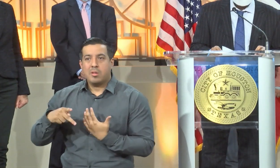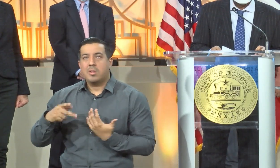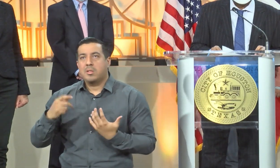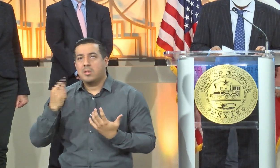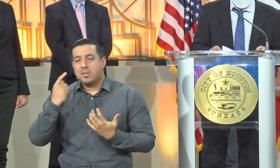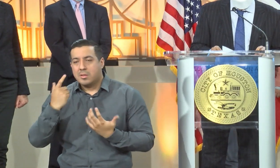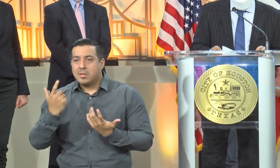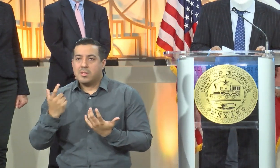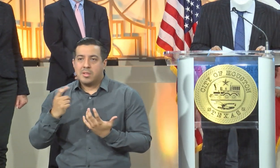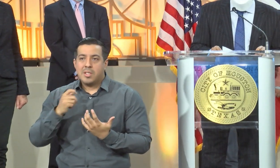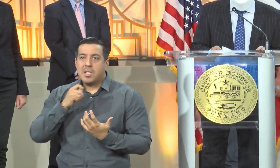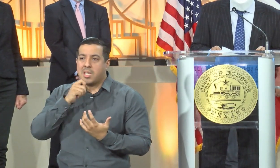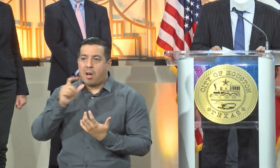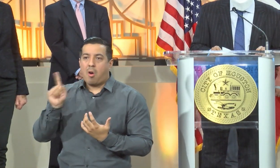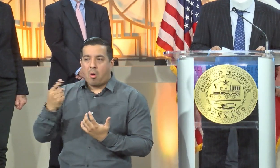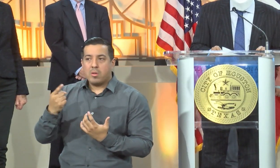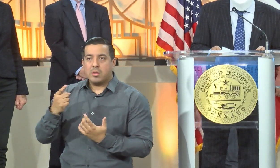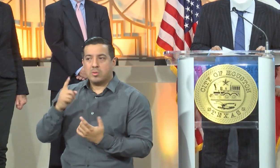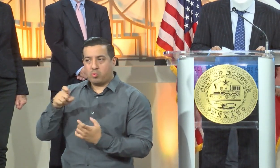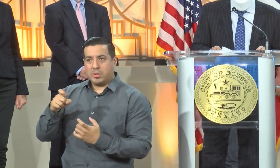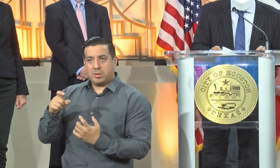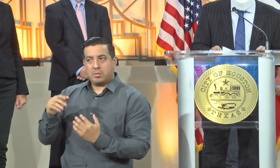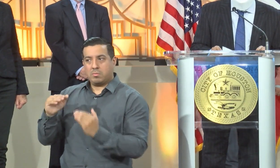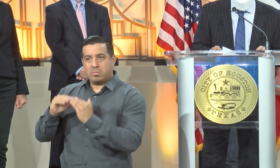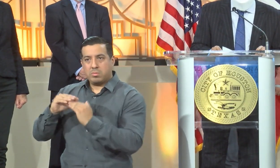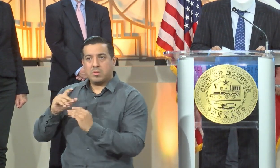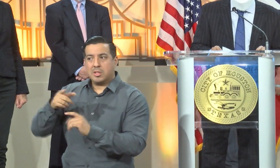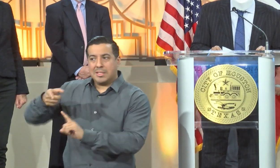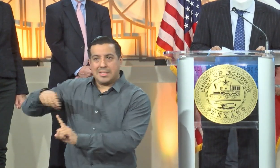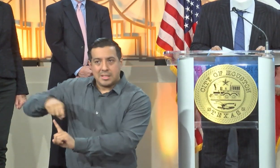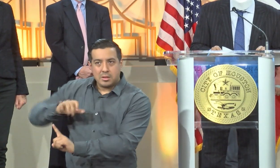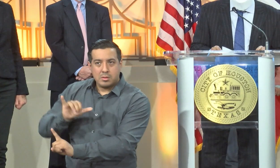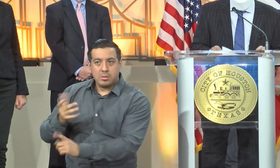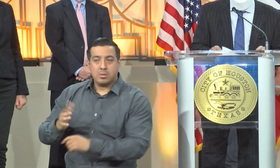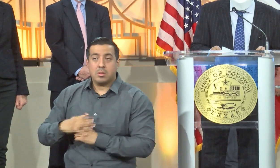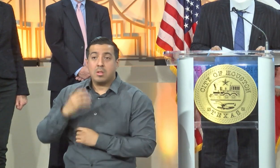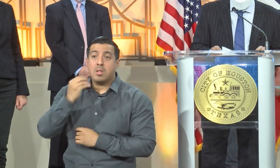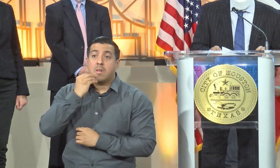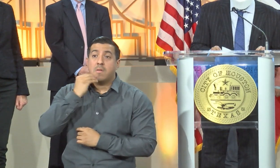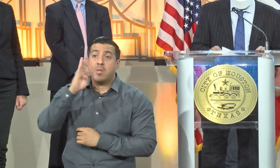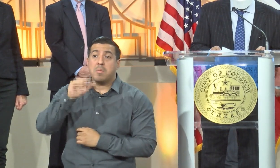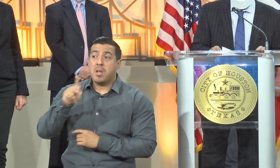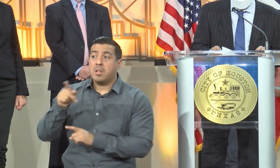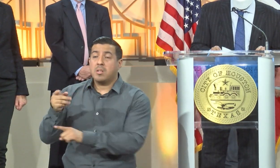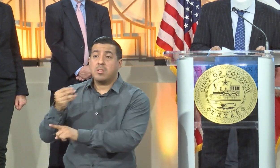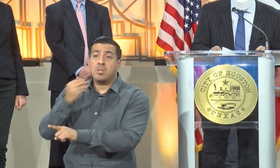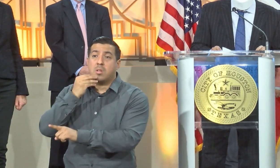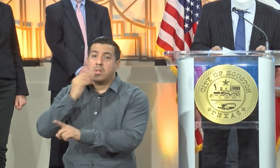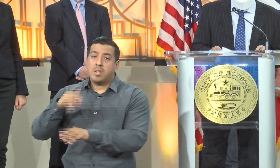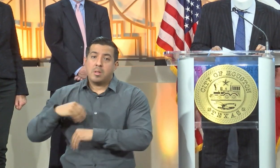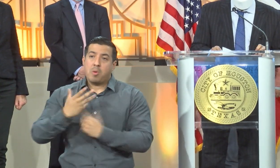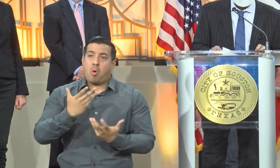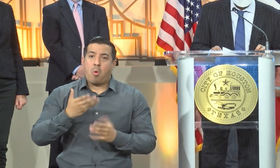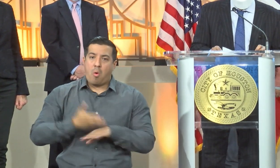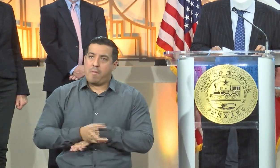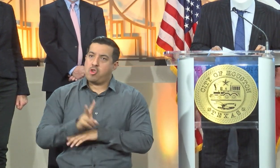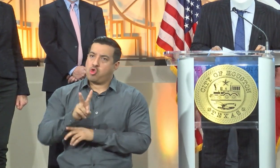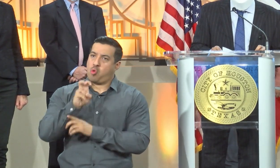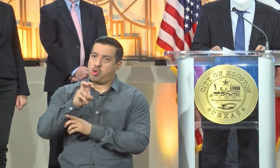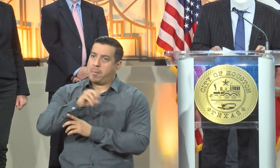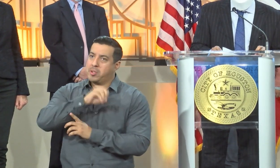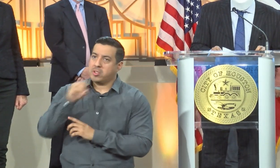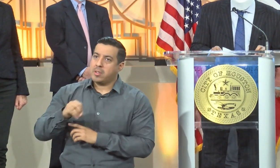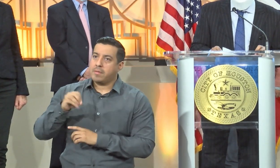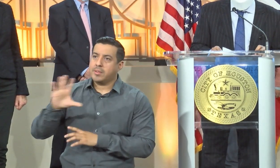justified, they are sorely needed. According to the Houston Food Bank, distribution has surged as high as 200% of